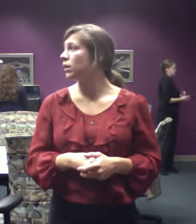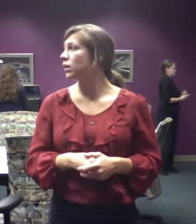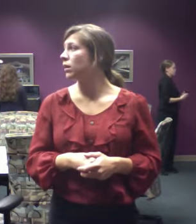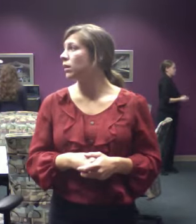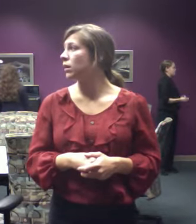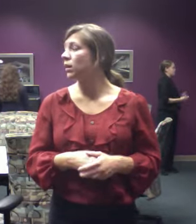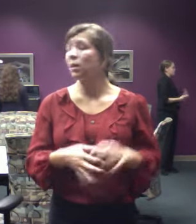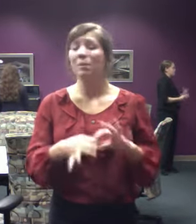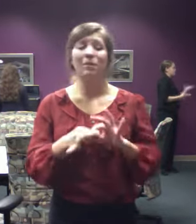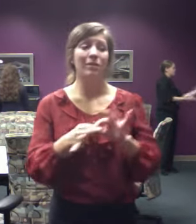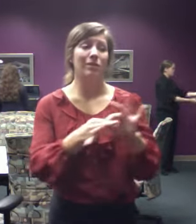is going to go on now.